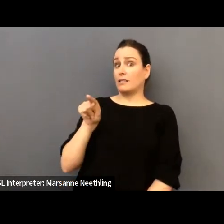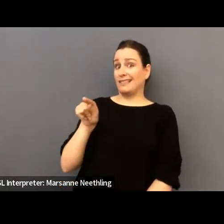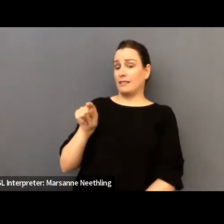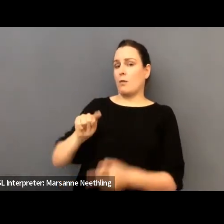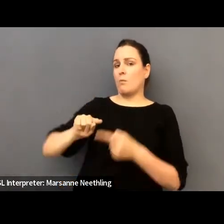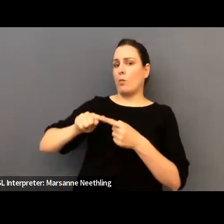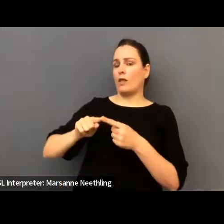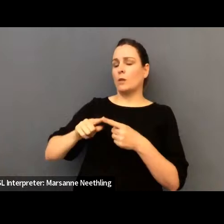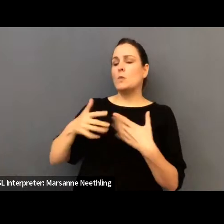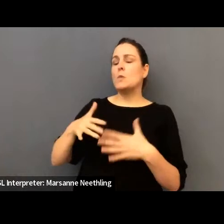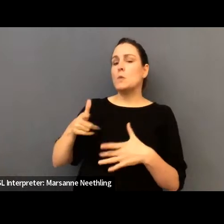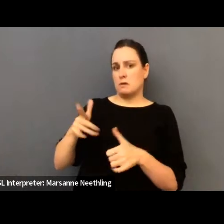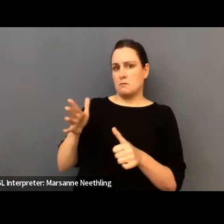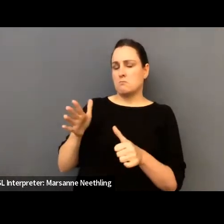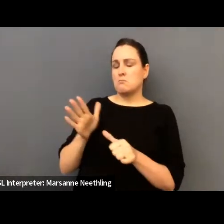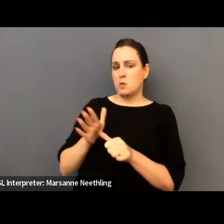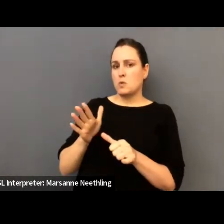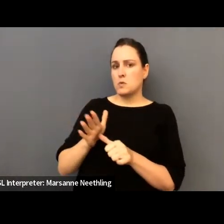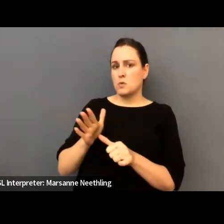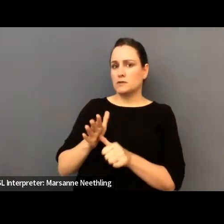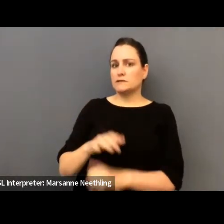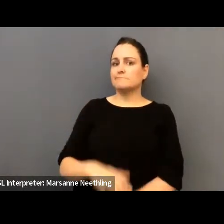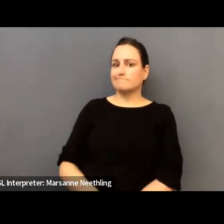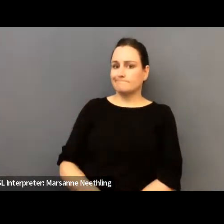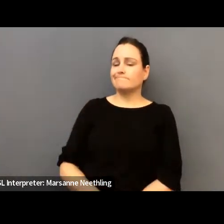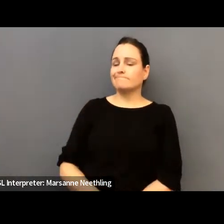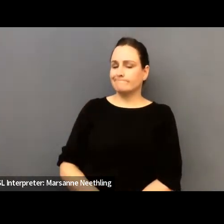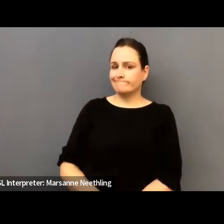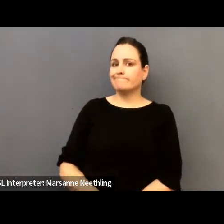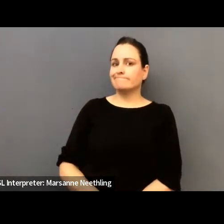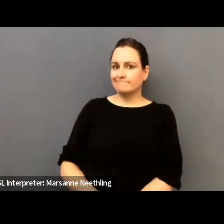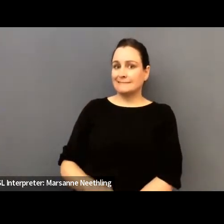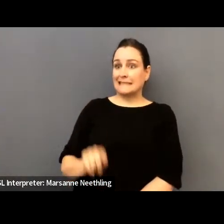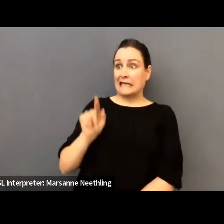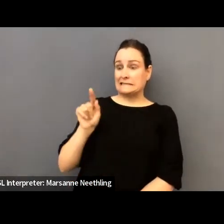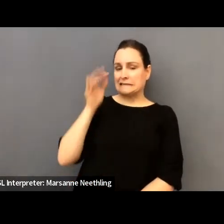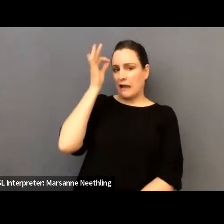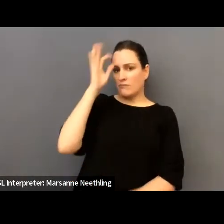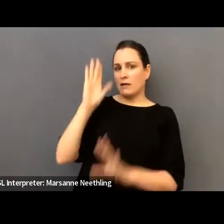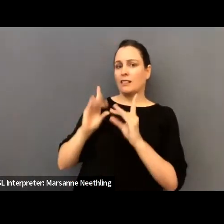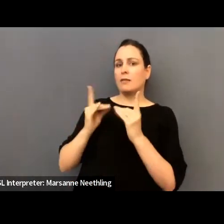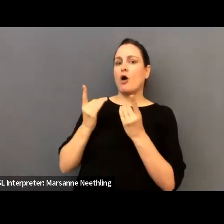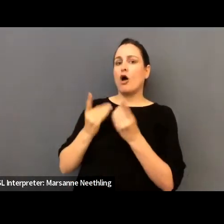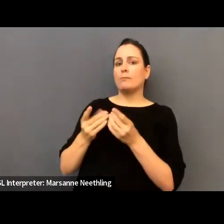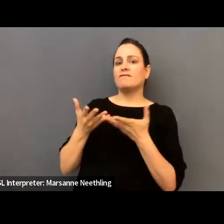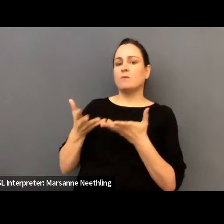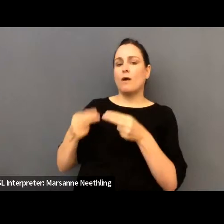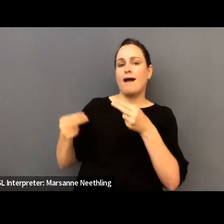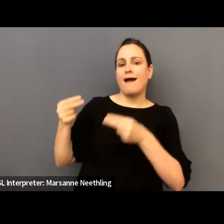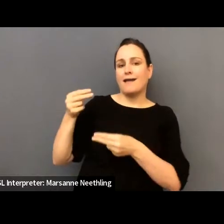it might be in the interest of higher education to hear this conversation.